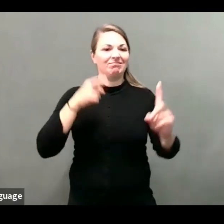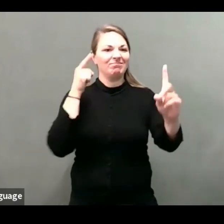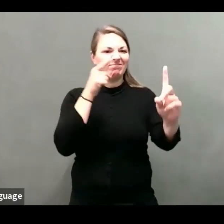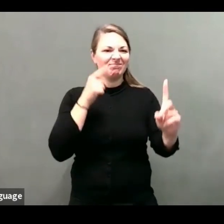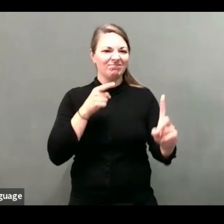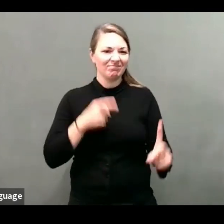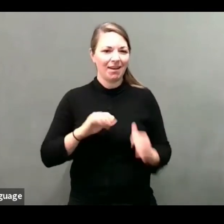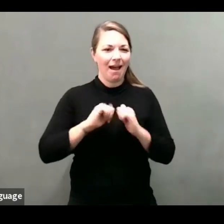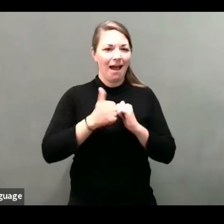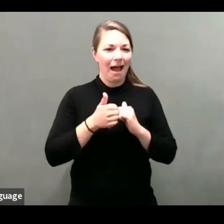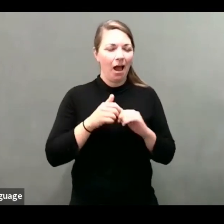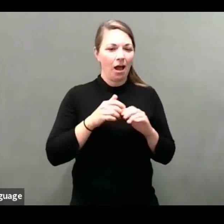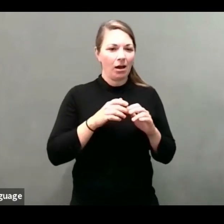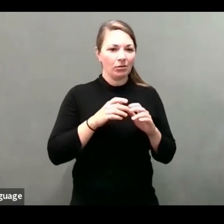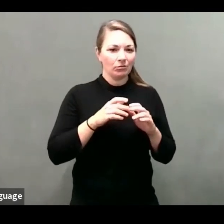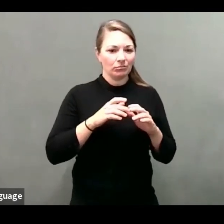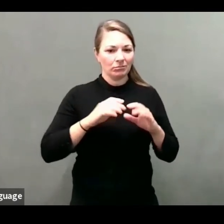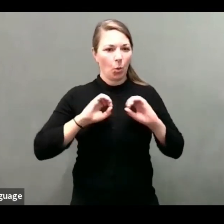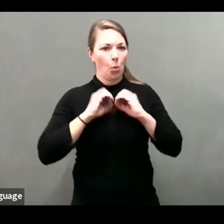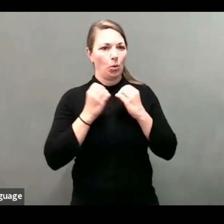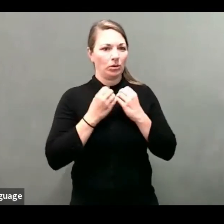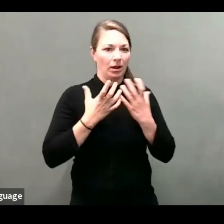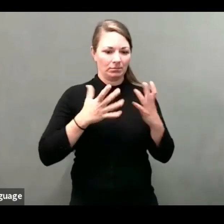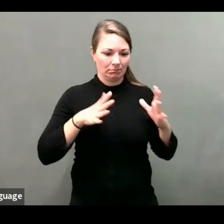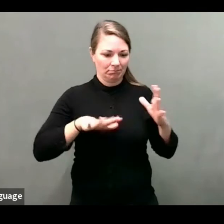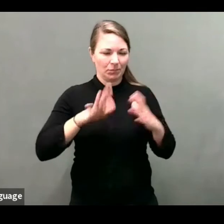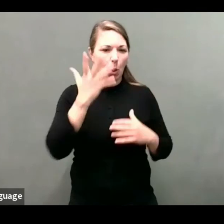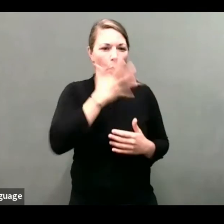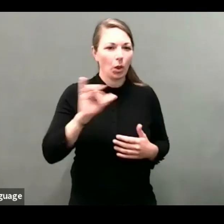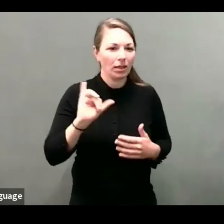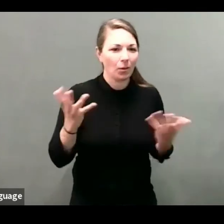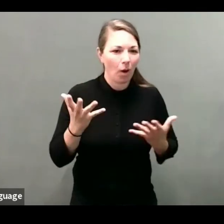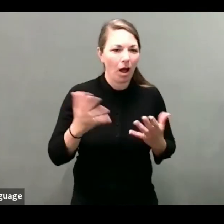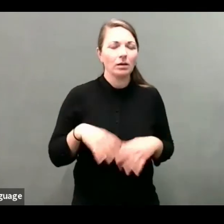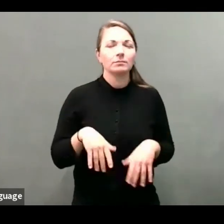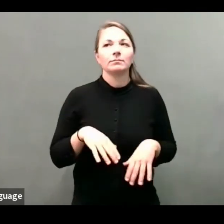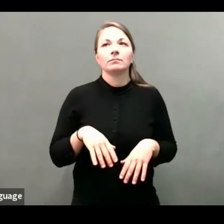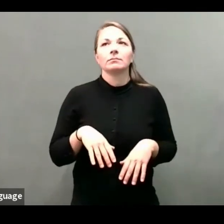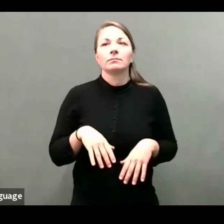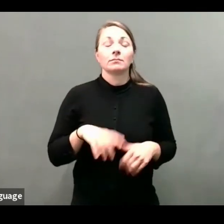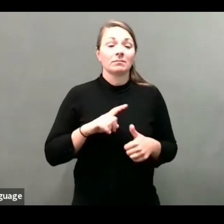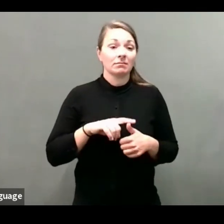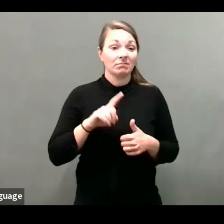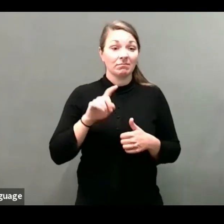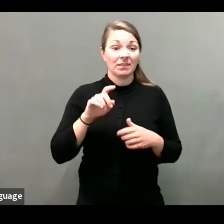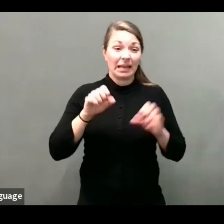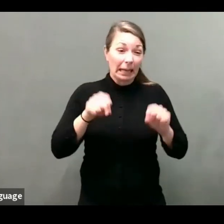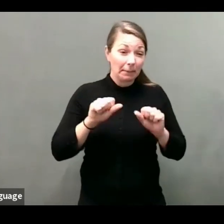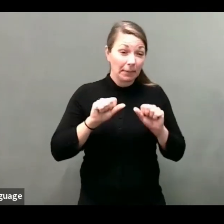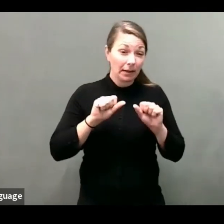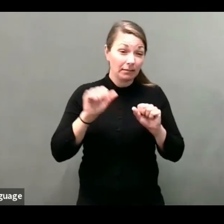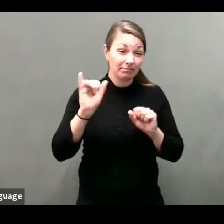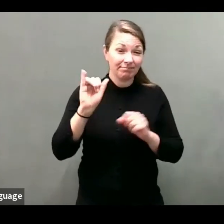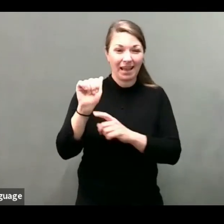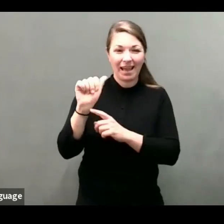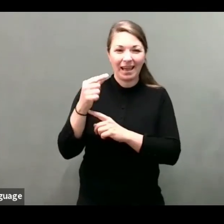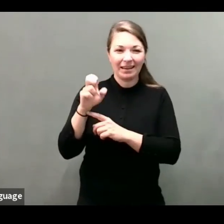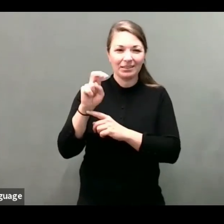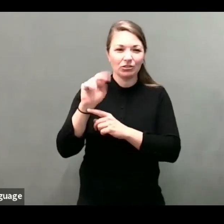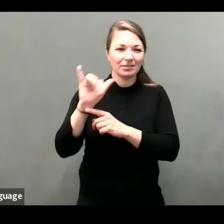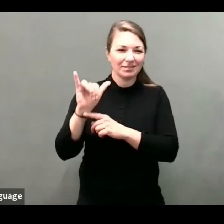an agency structure is one. So in that case, SANES who work at multiple different